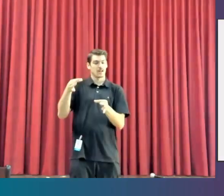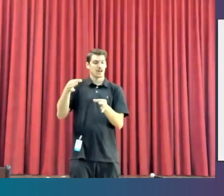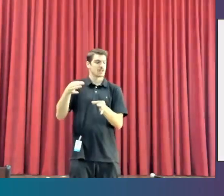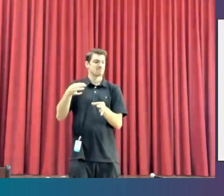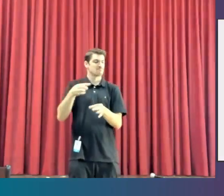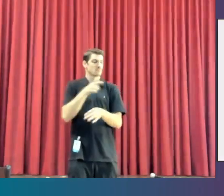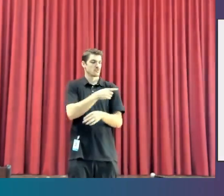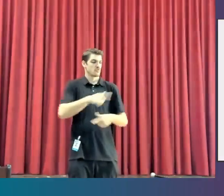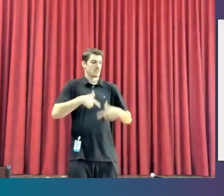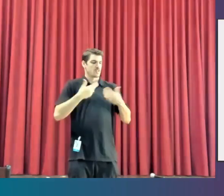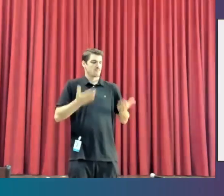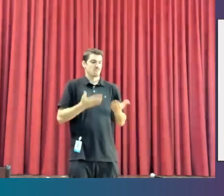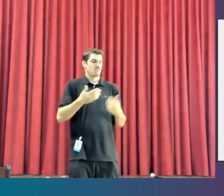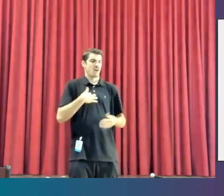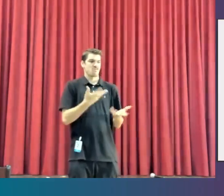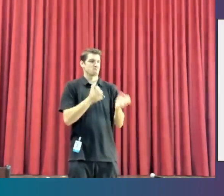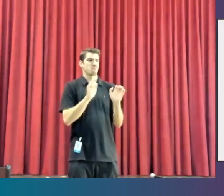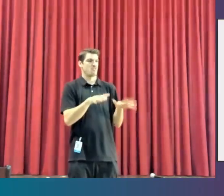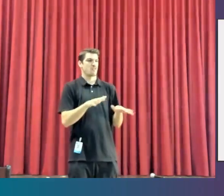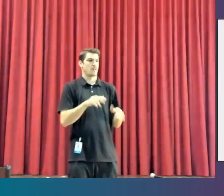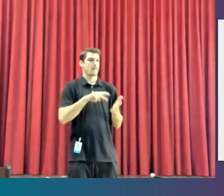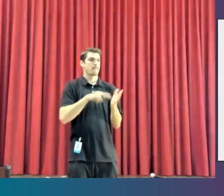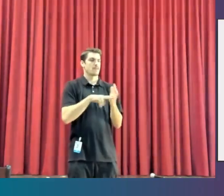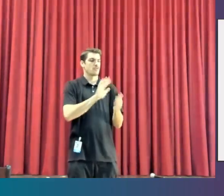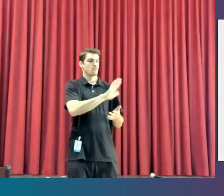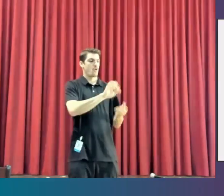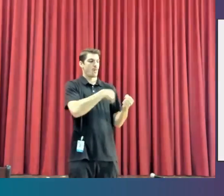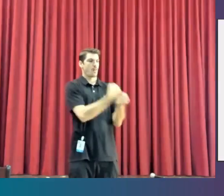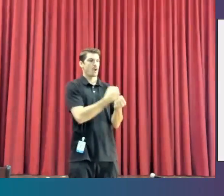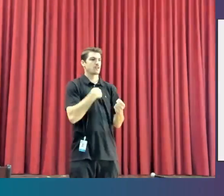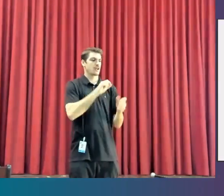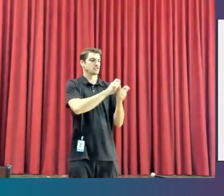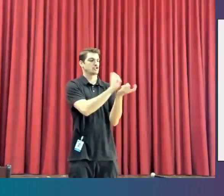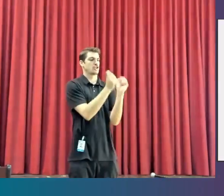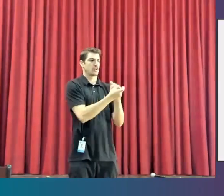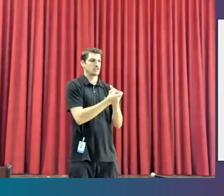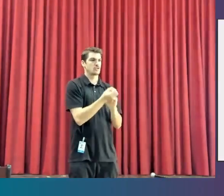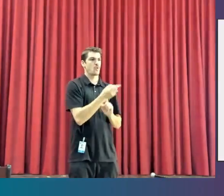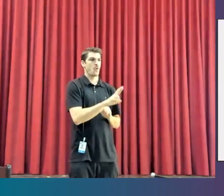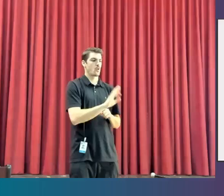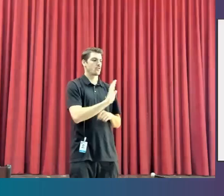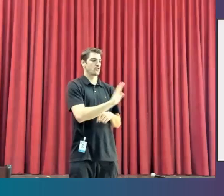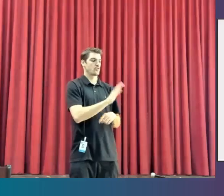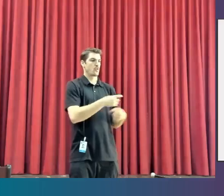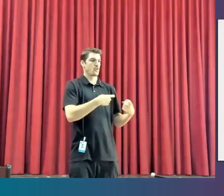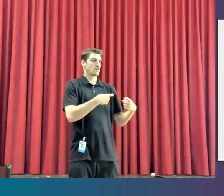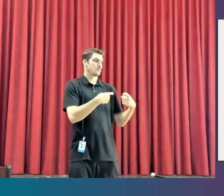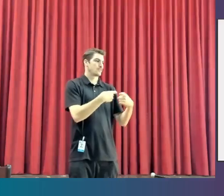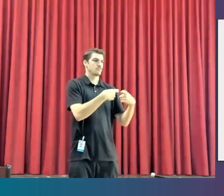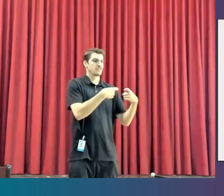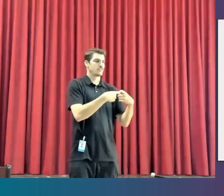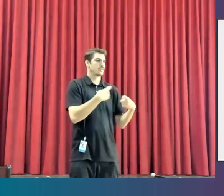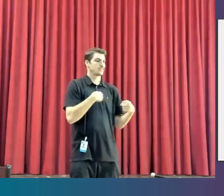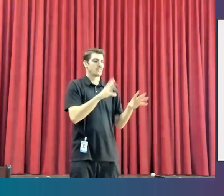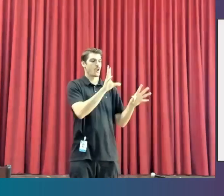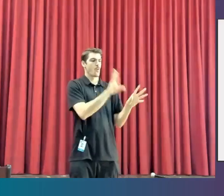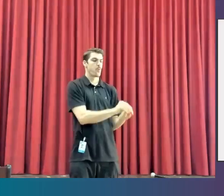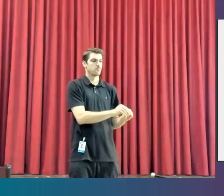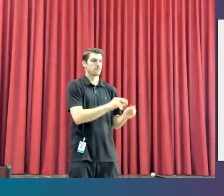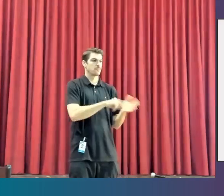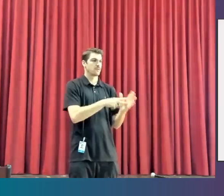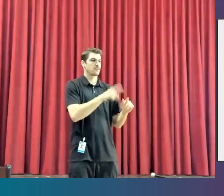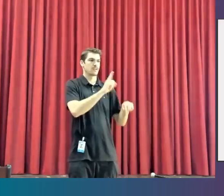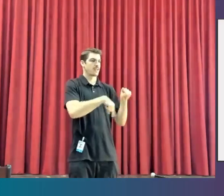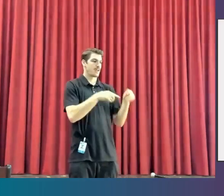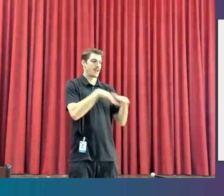tenant anymore, and I'm gonna change the locks, or I'm going to turn off your utilities so you can't